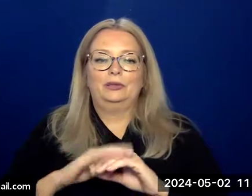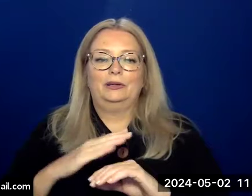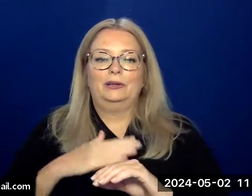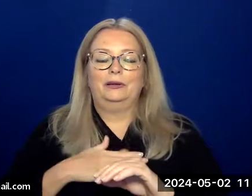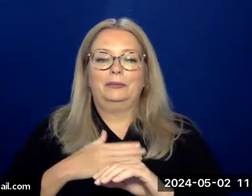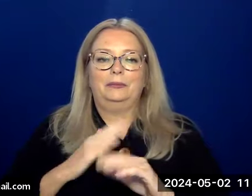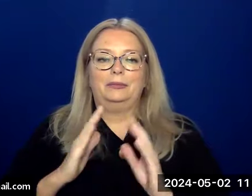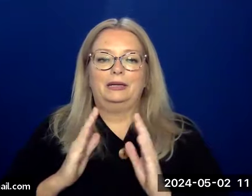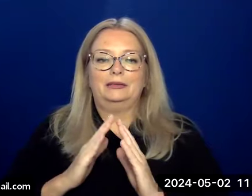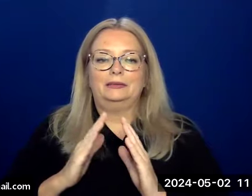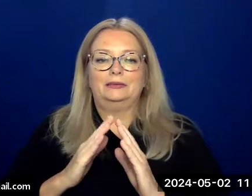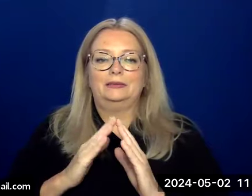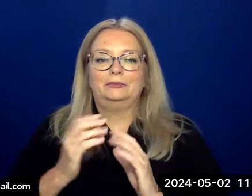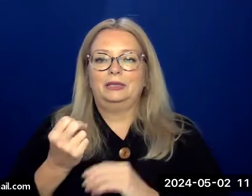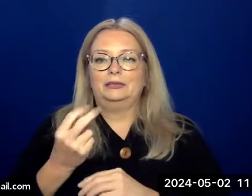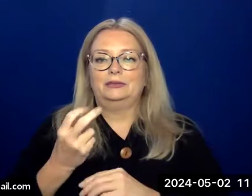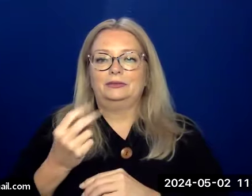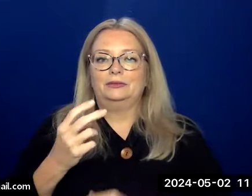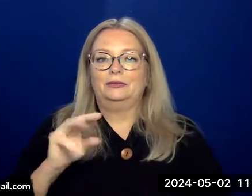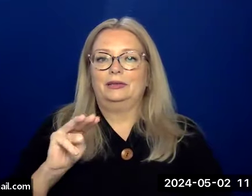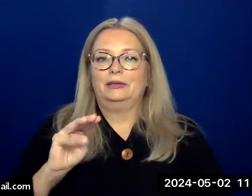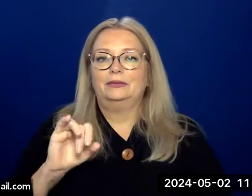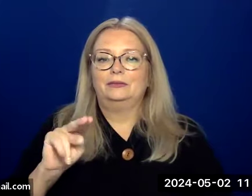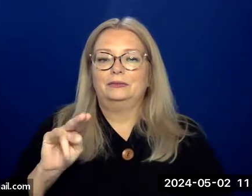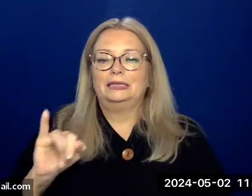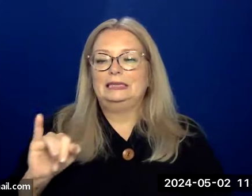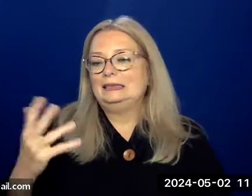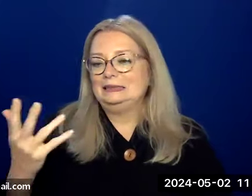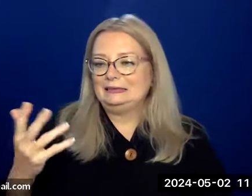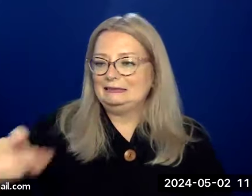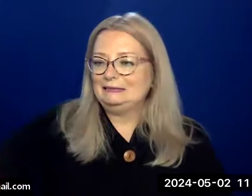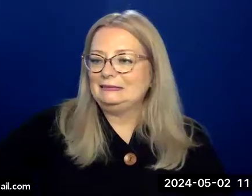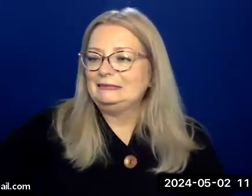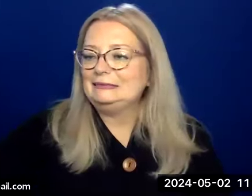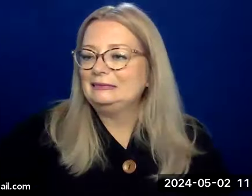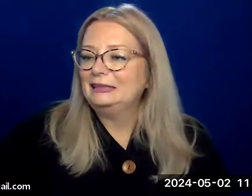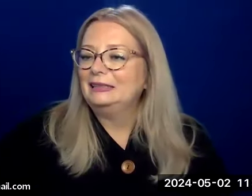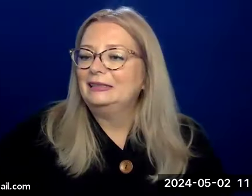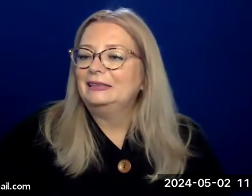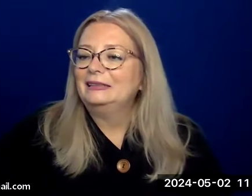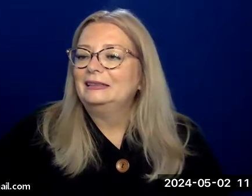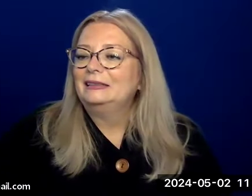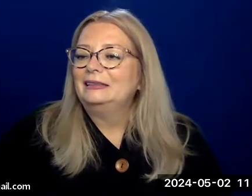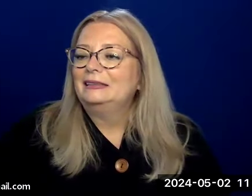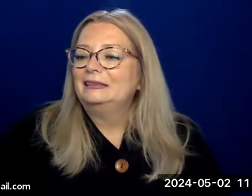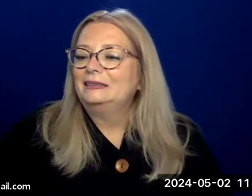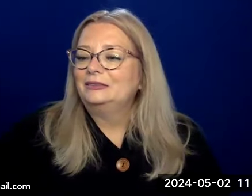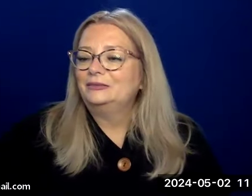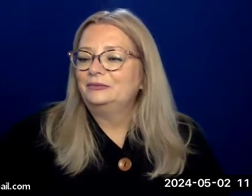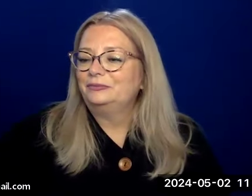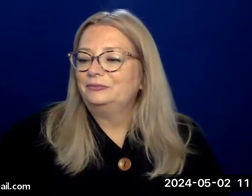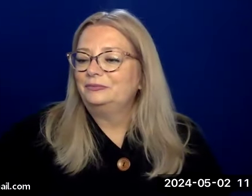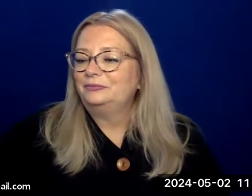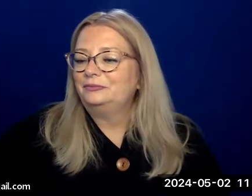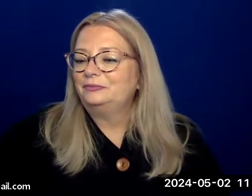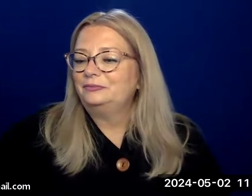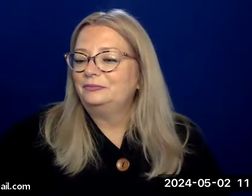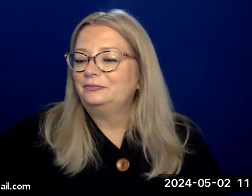12 mini and I don't have my glasses on. My apologies. Totally understandable. Thank you. Andrew.